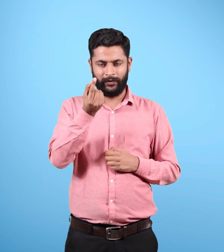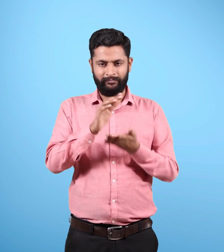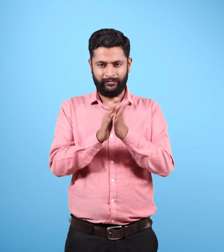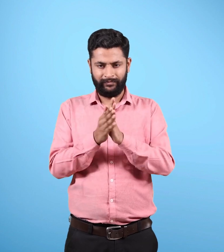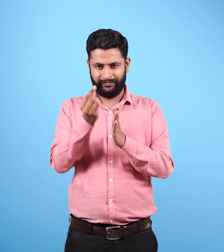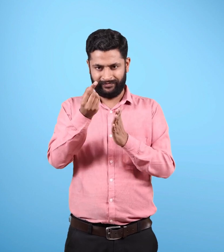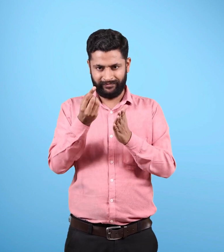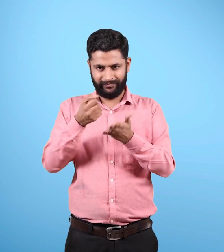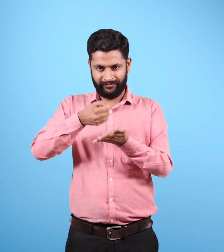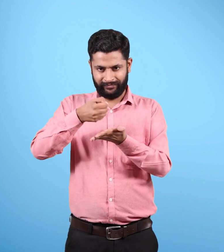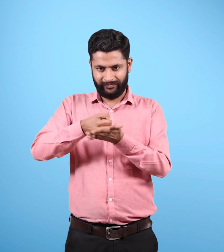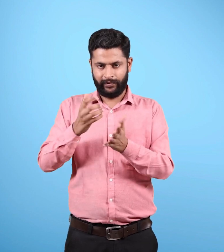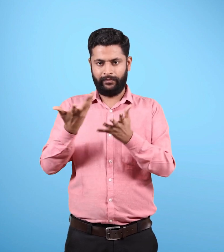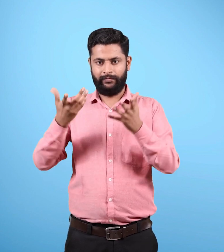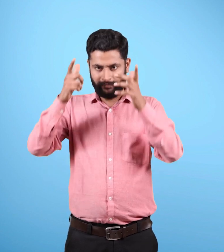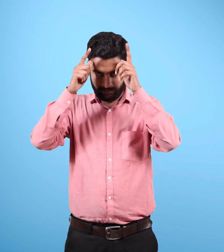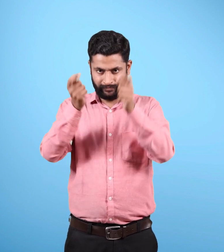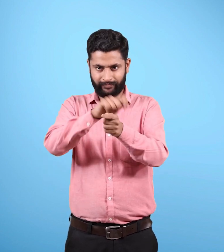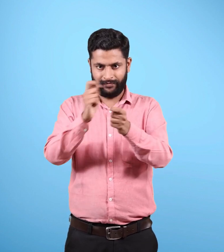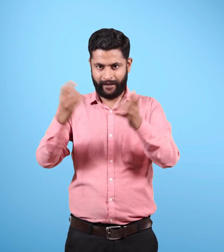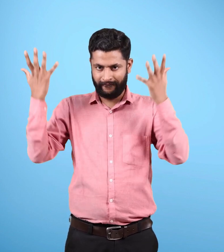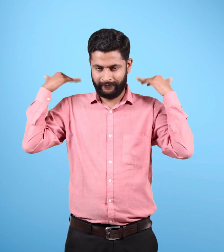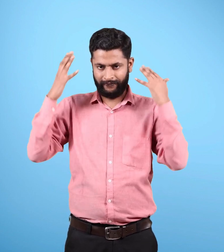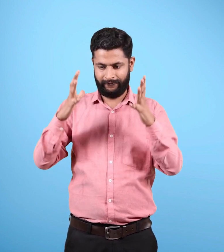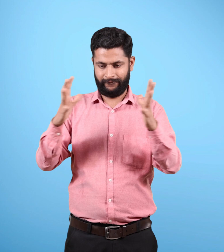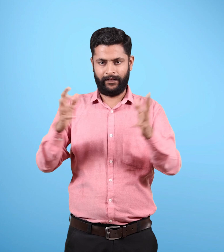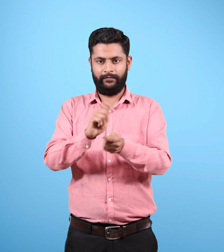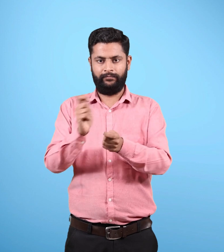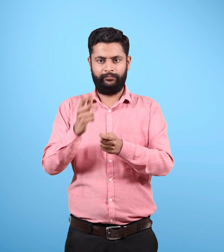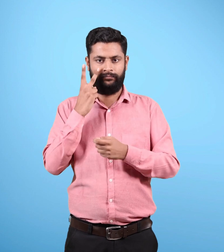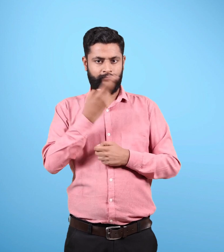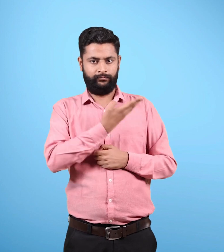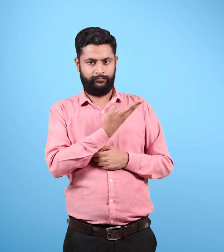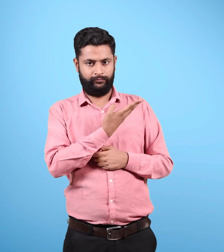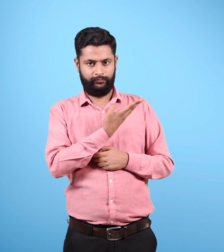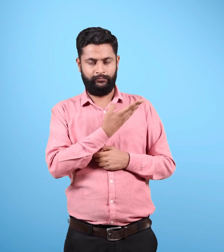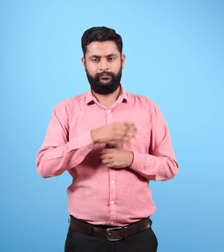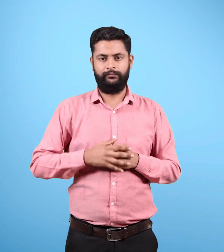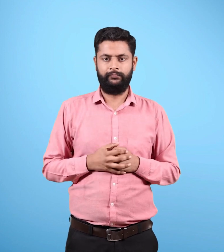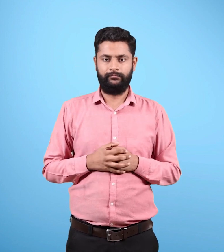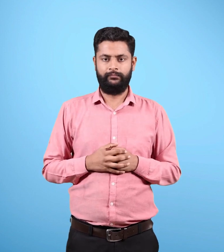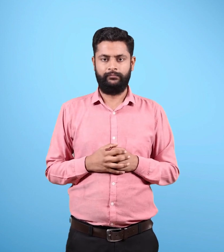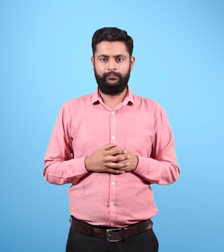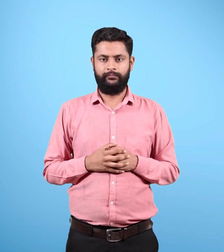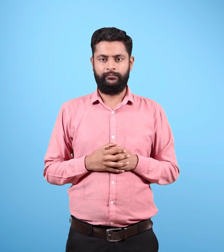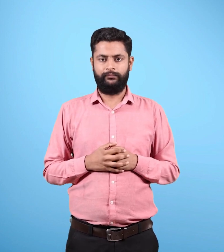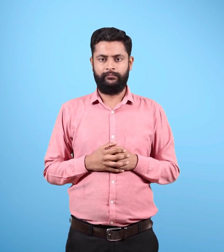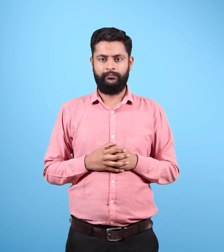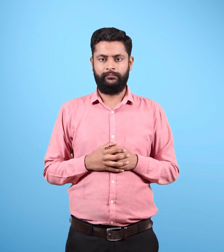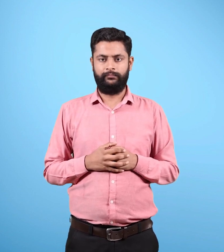Wheat grains transported. In this figure, a farmer is carrying wheat grains on his